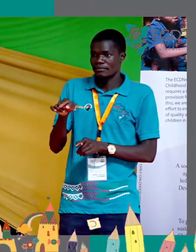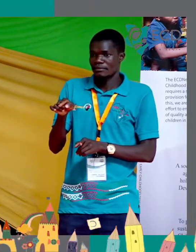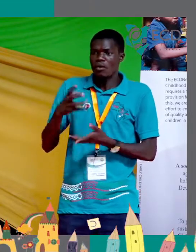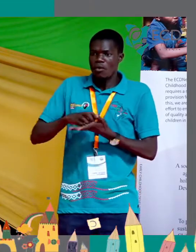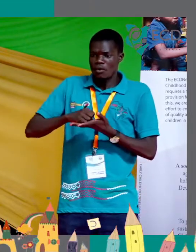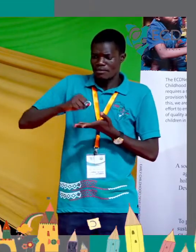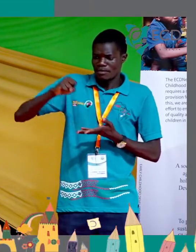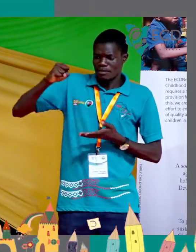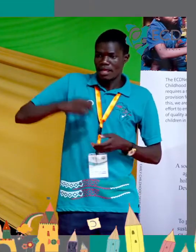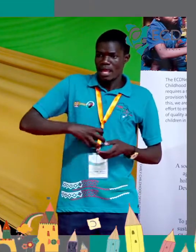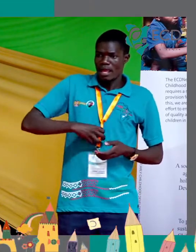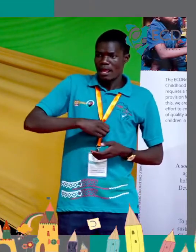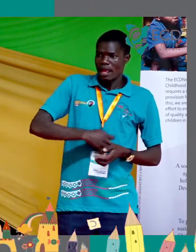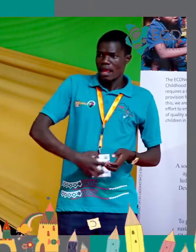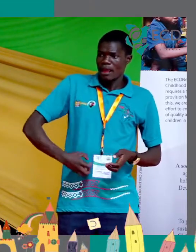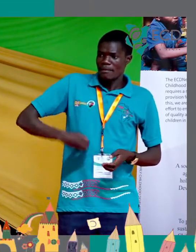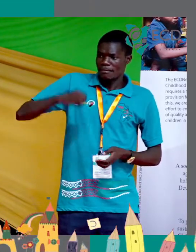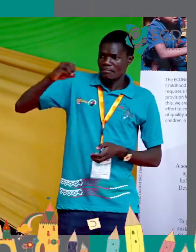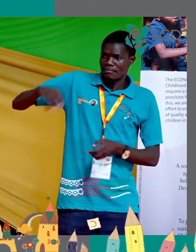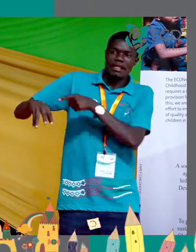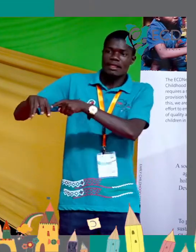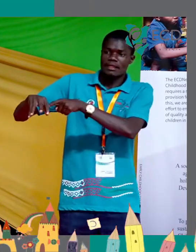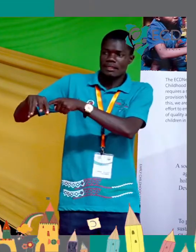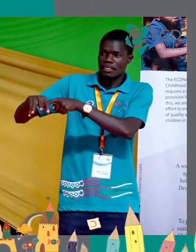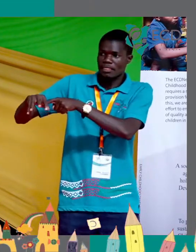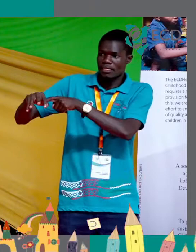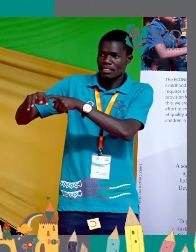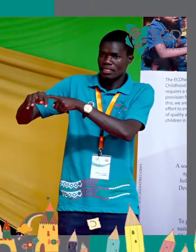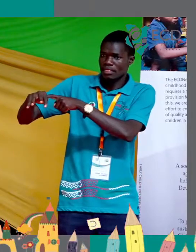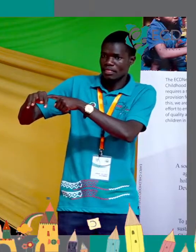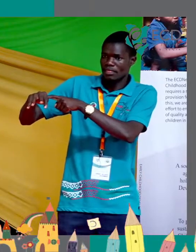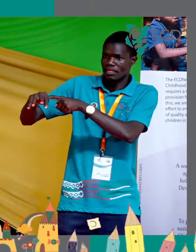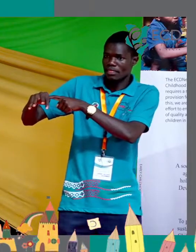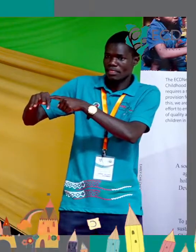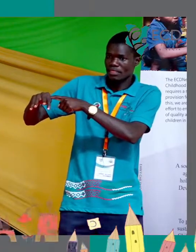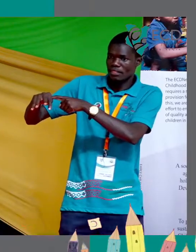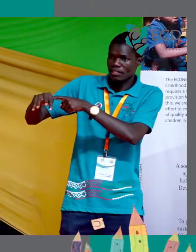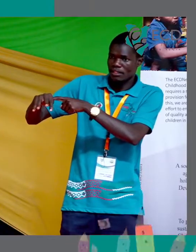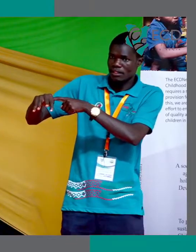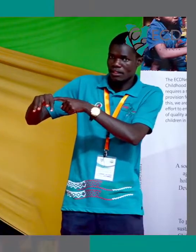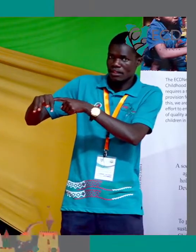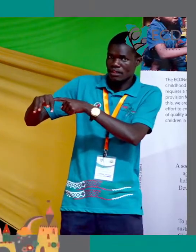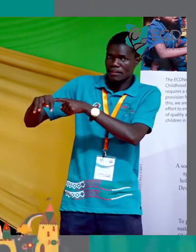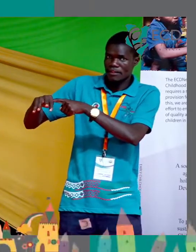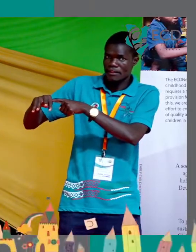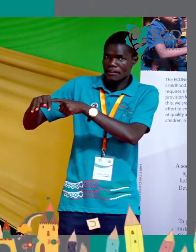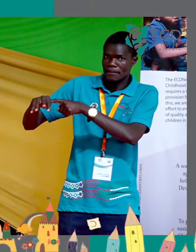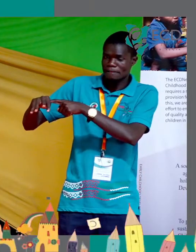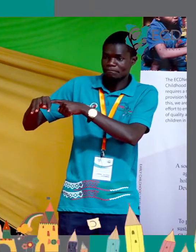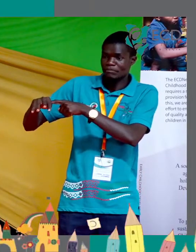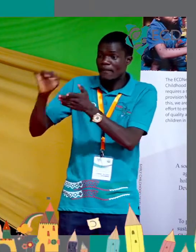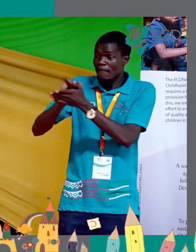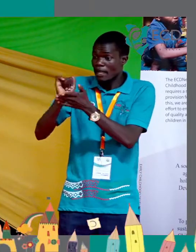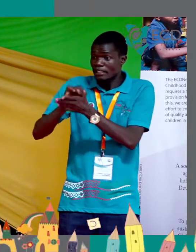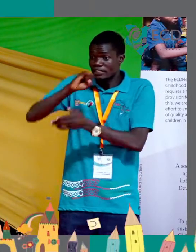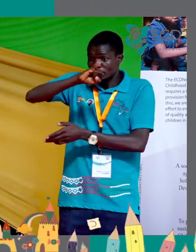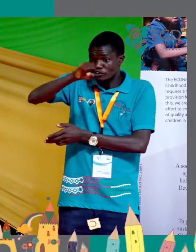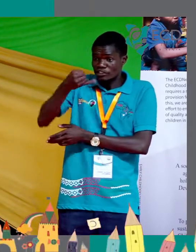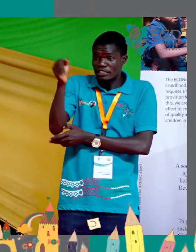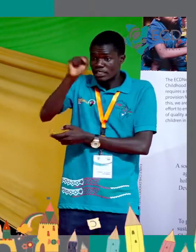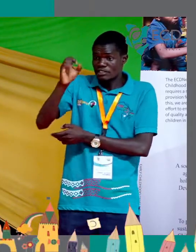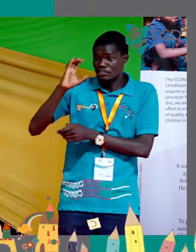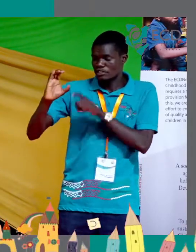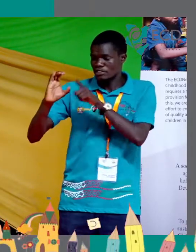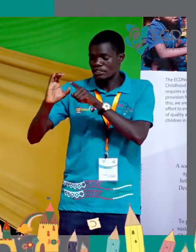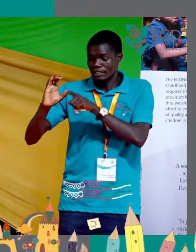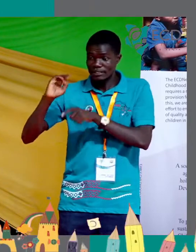abortion, whatever it is. To the judicial system or to the legal system in